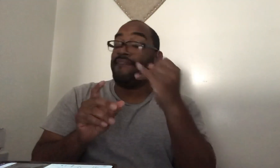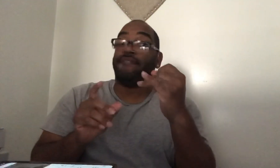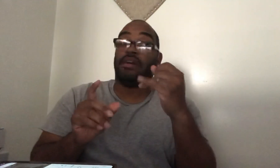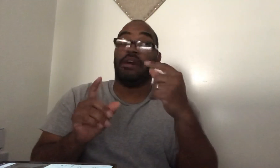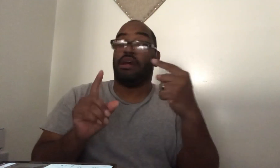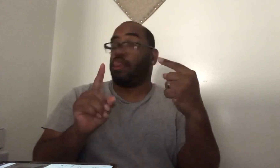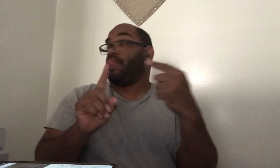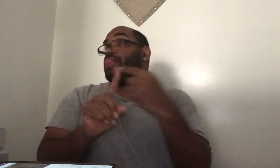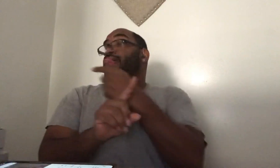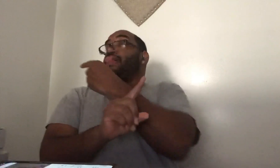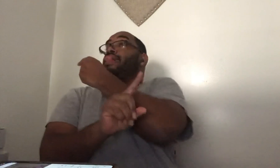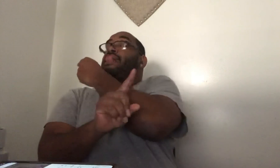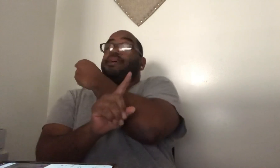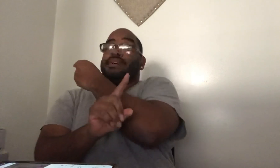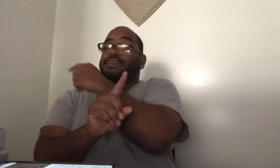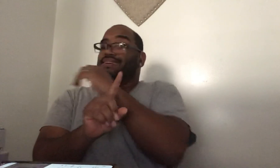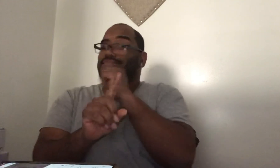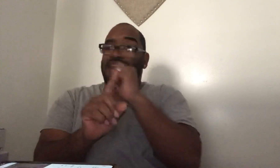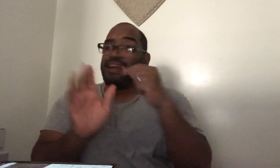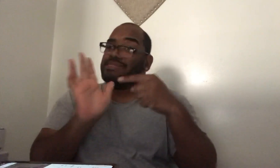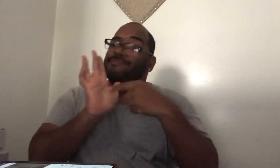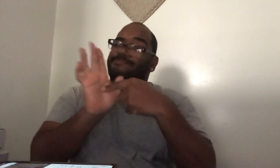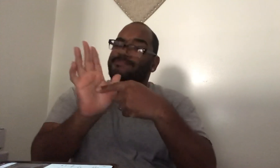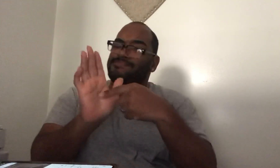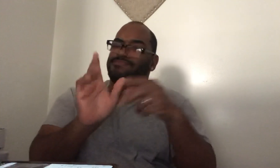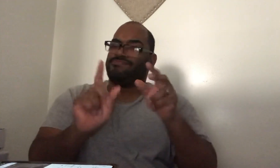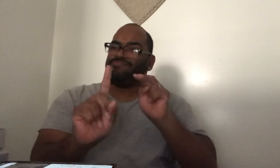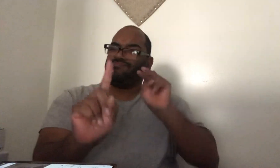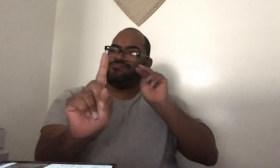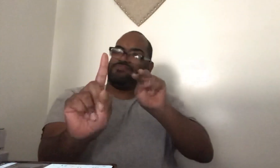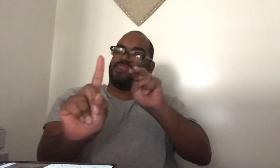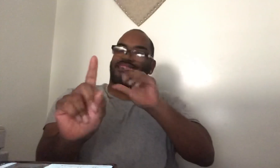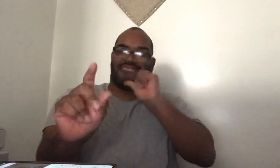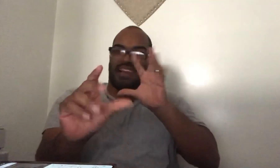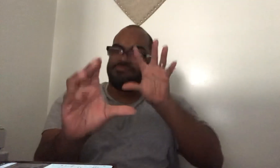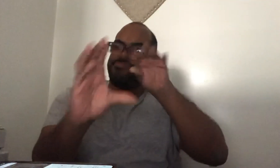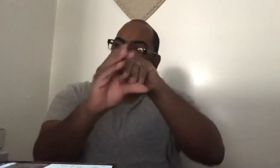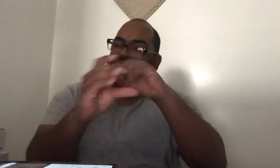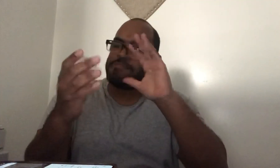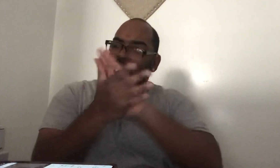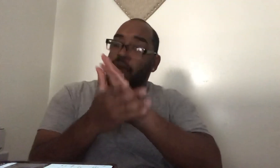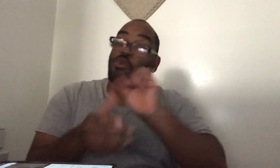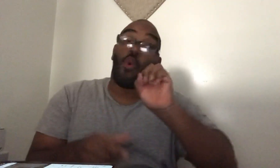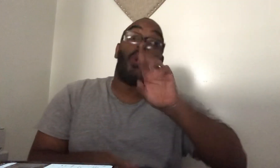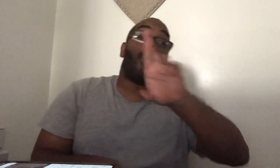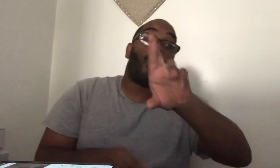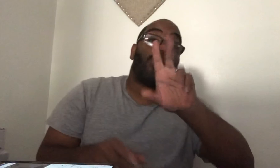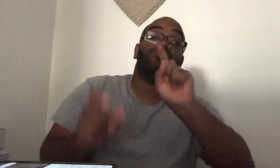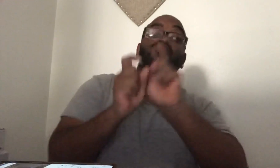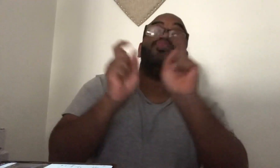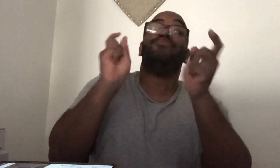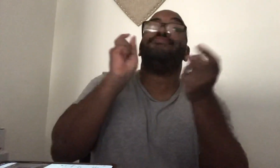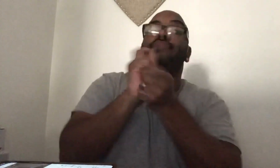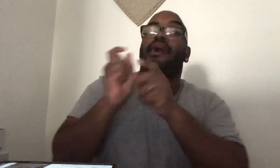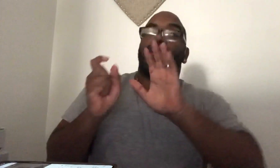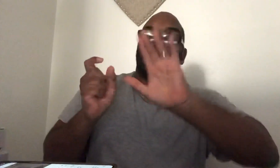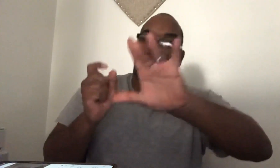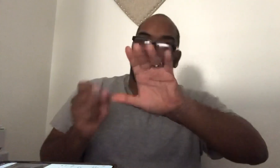paper, and it doesn't demonstrate that perspective, it doesn't go in your paper, or you change your thesis statement. Thesis statement matches the